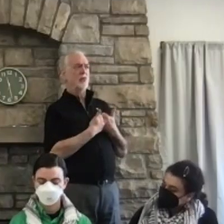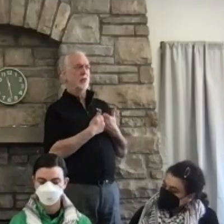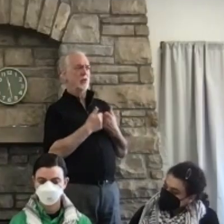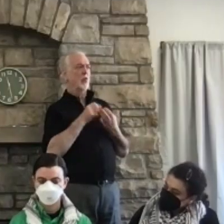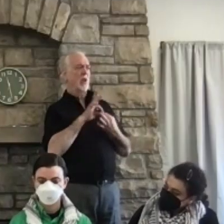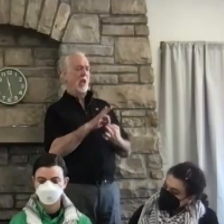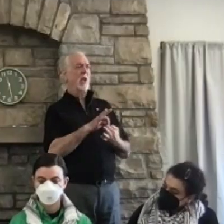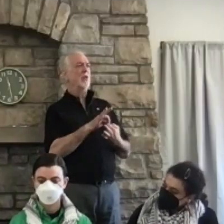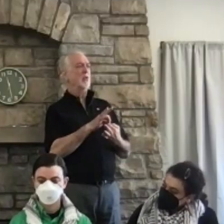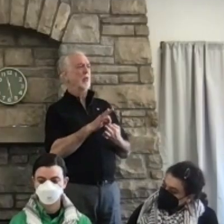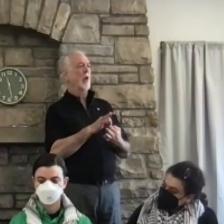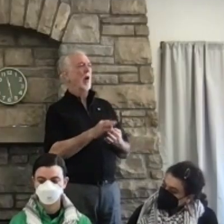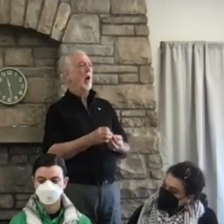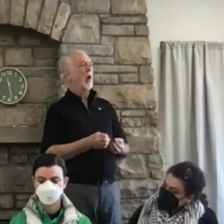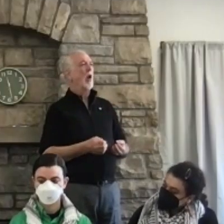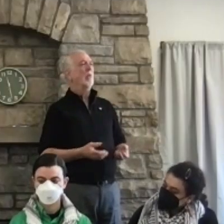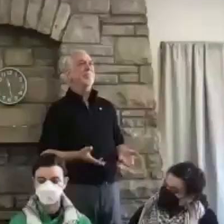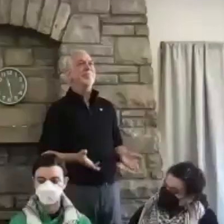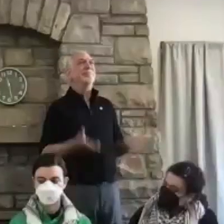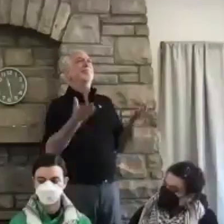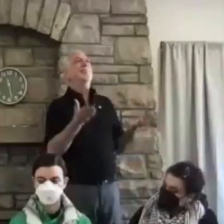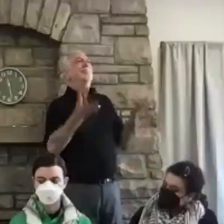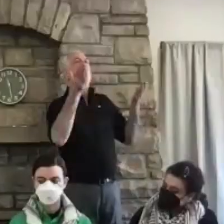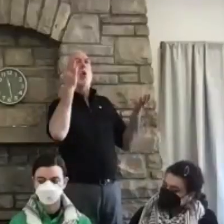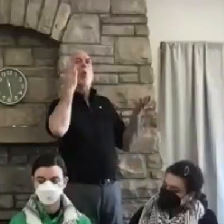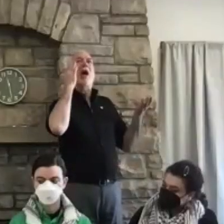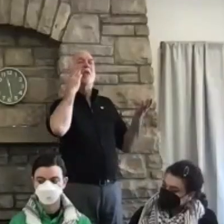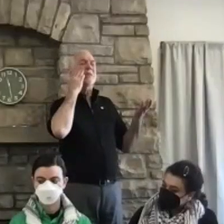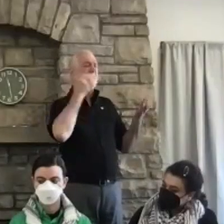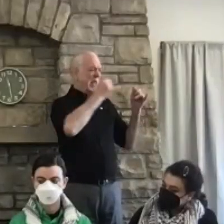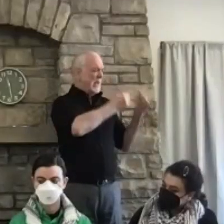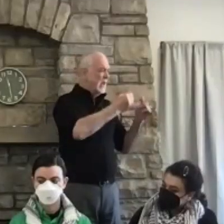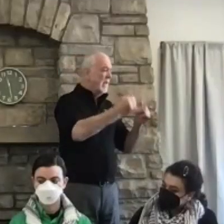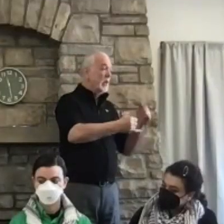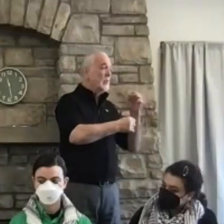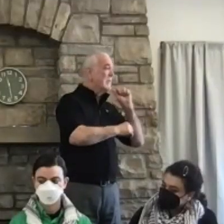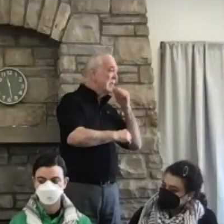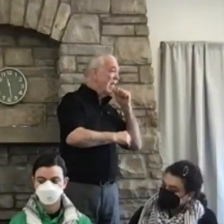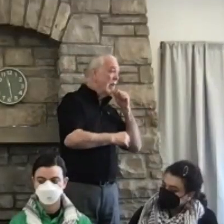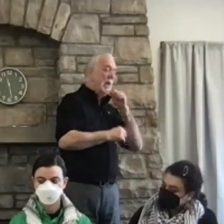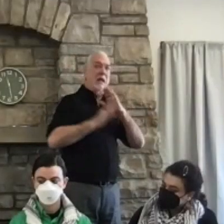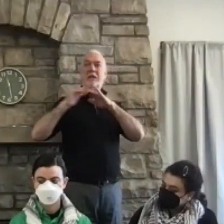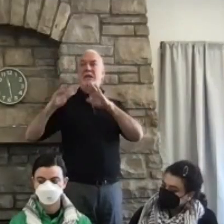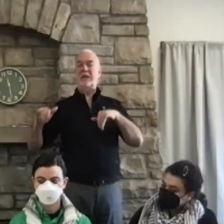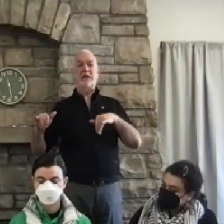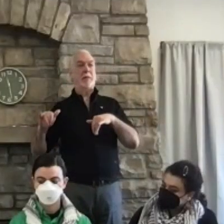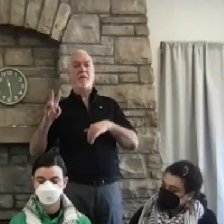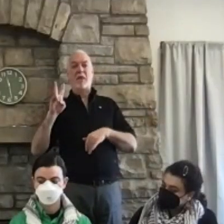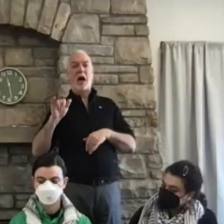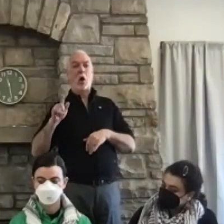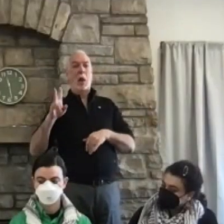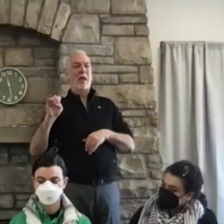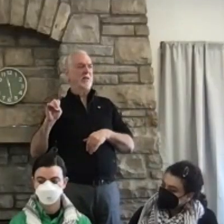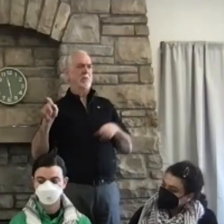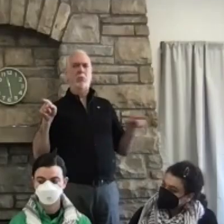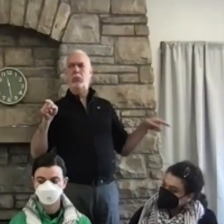to cultivating popular awareness around how individual suffering and systemic violence are very much linked much